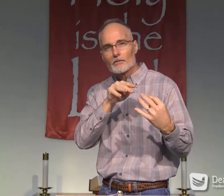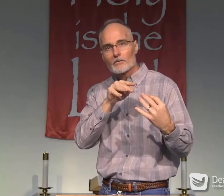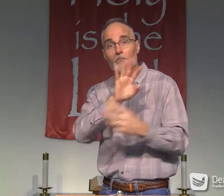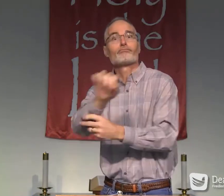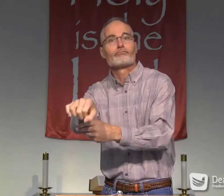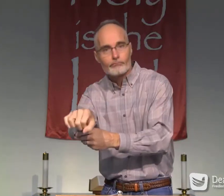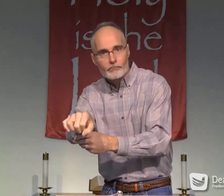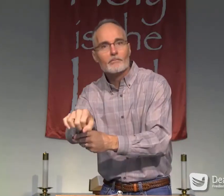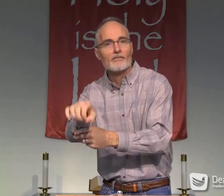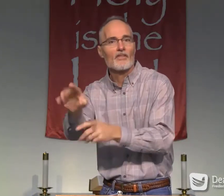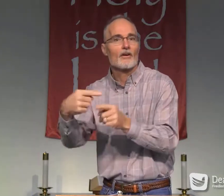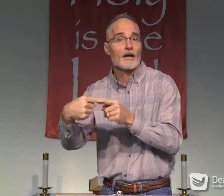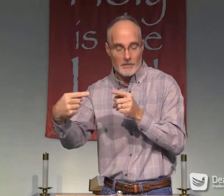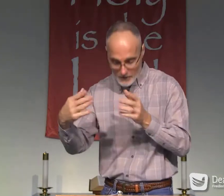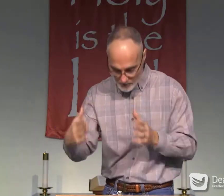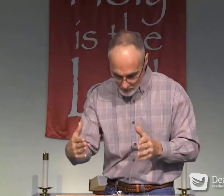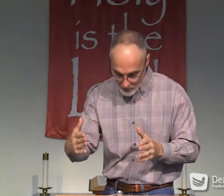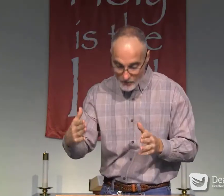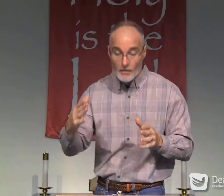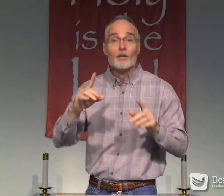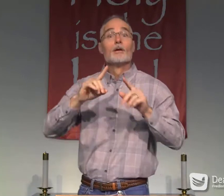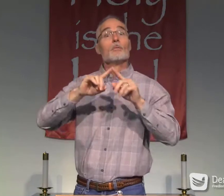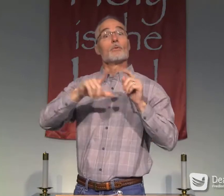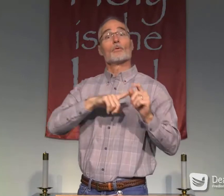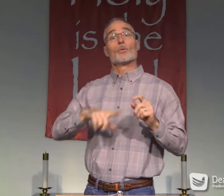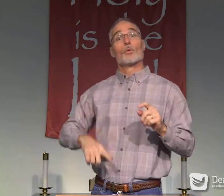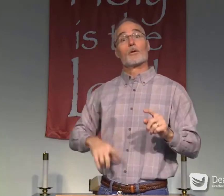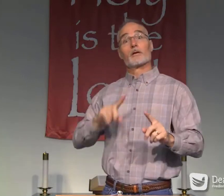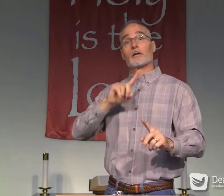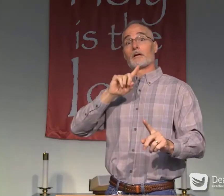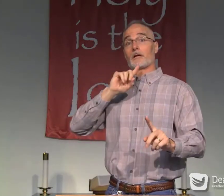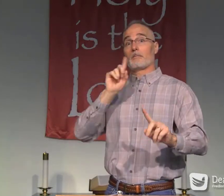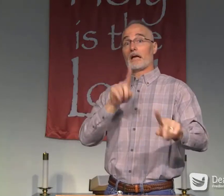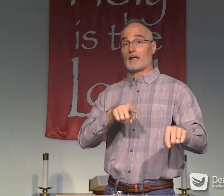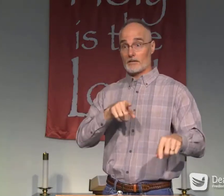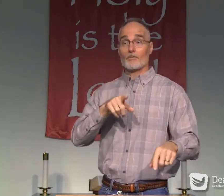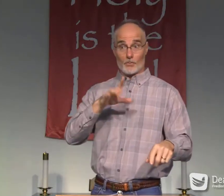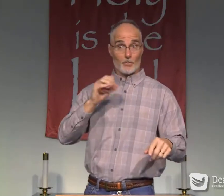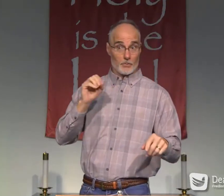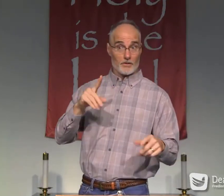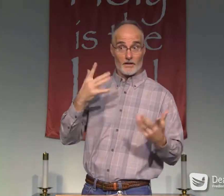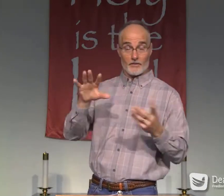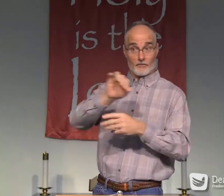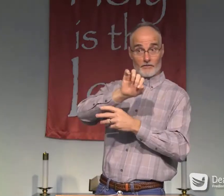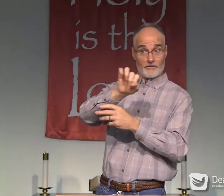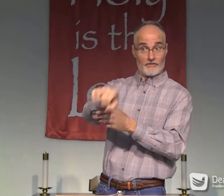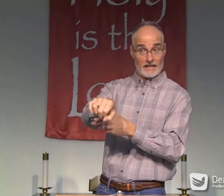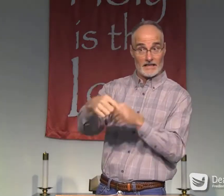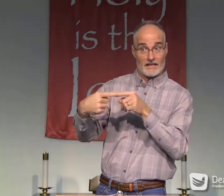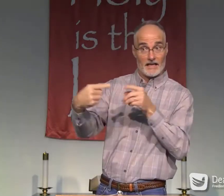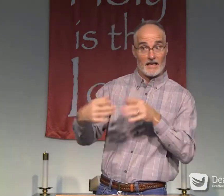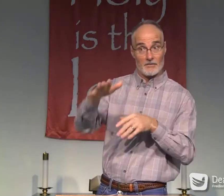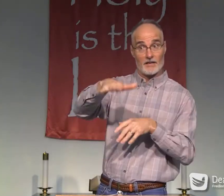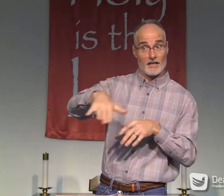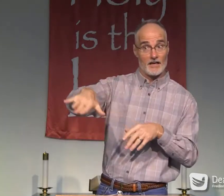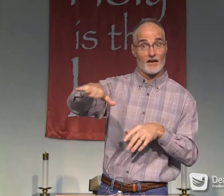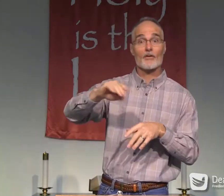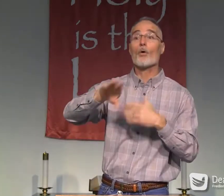Remember, Israel had been battling and finally overcame their enemies. The Lord commanded them, okay, now that